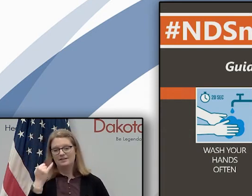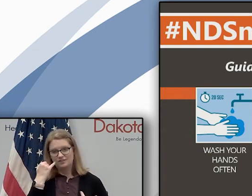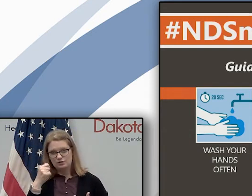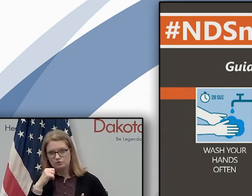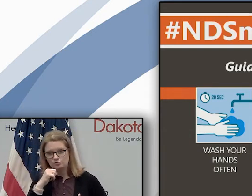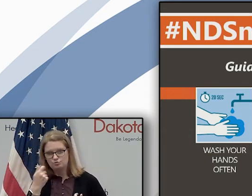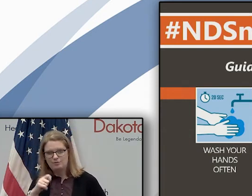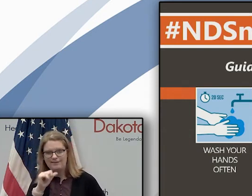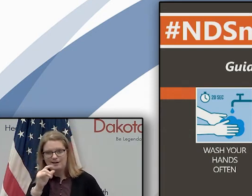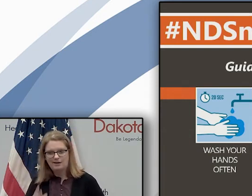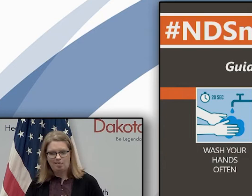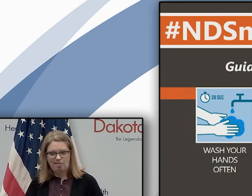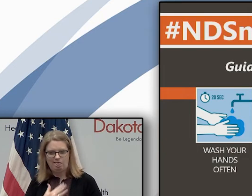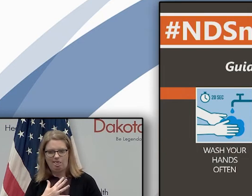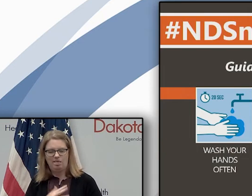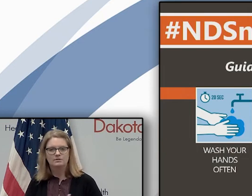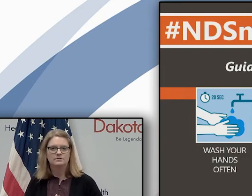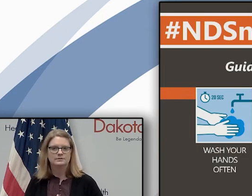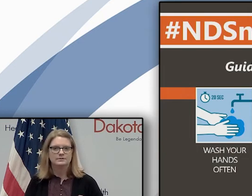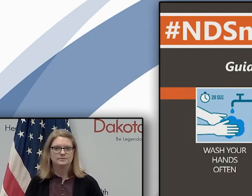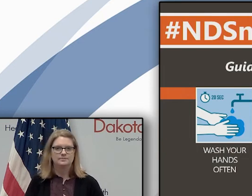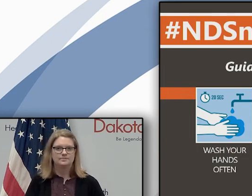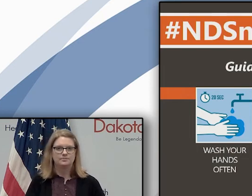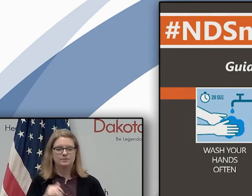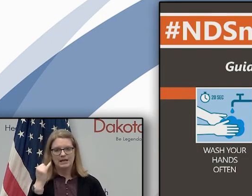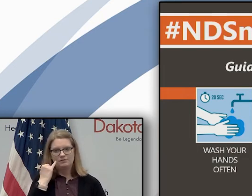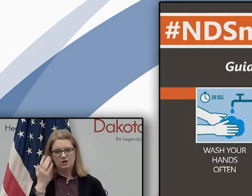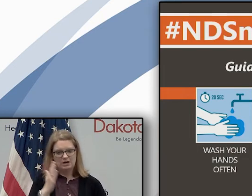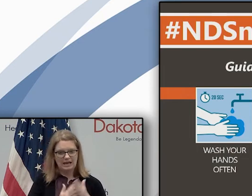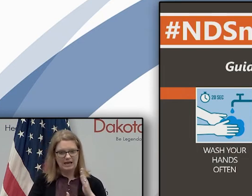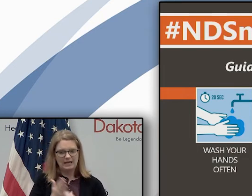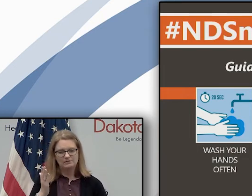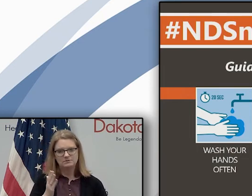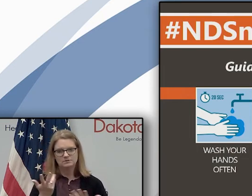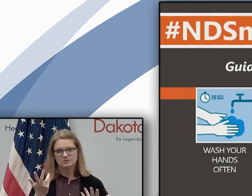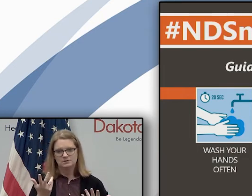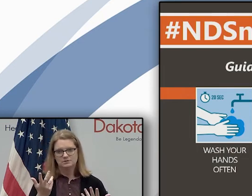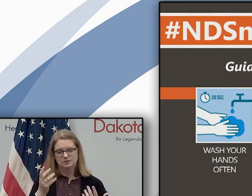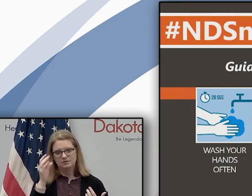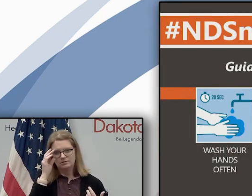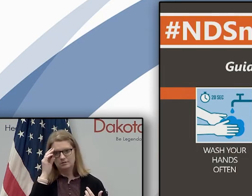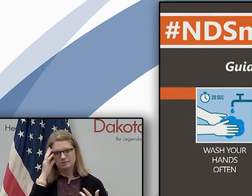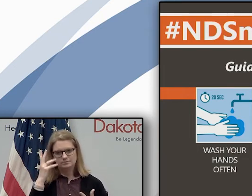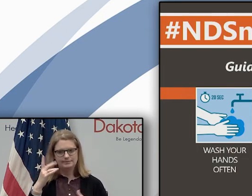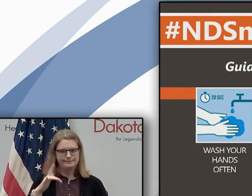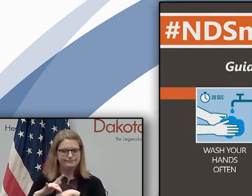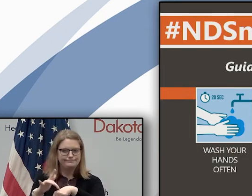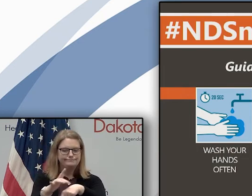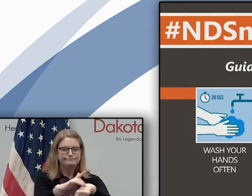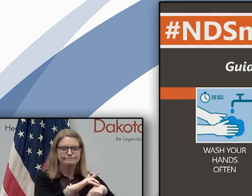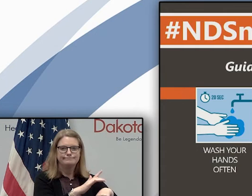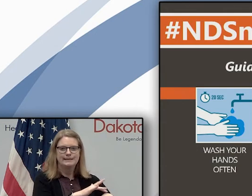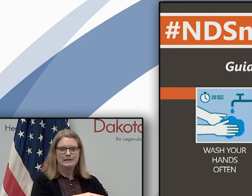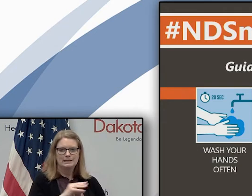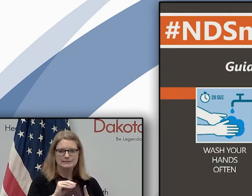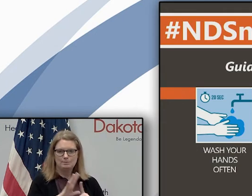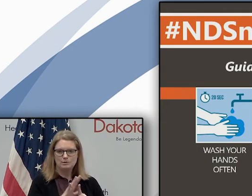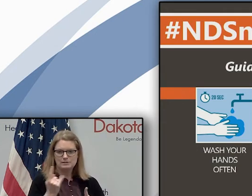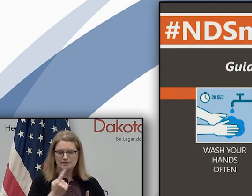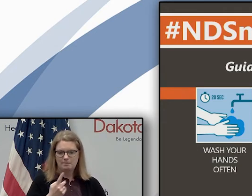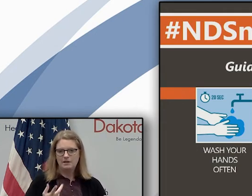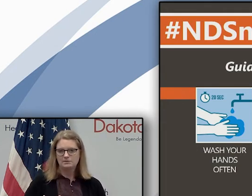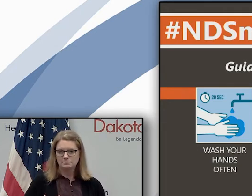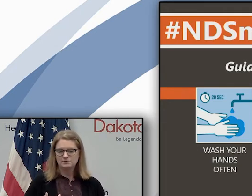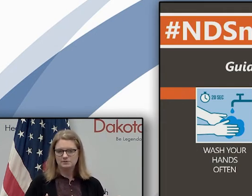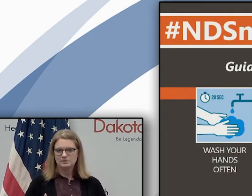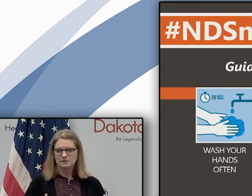if your hands have been in places where you may have been touching surfaces or been exposed, make sure